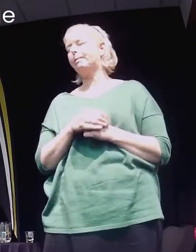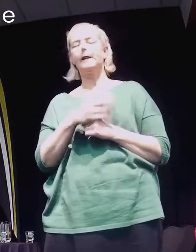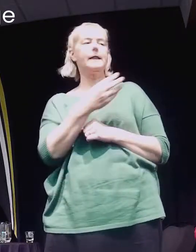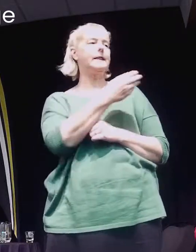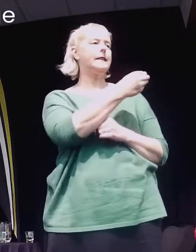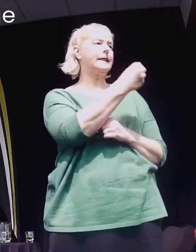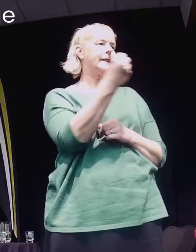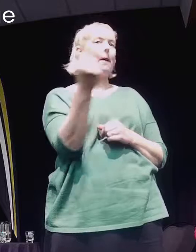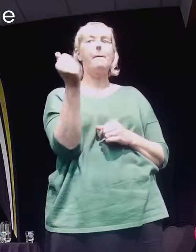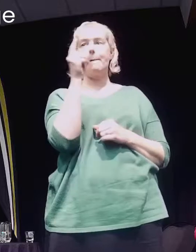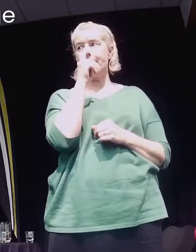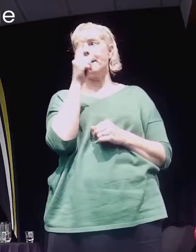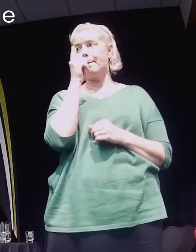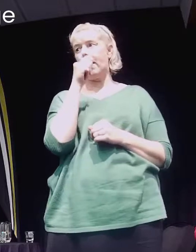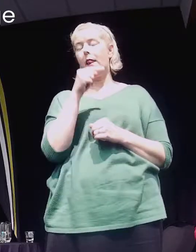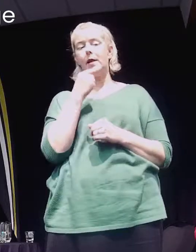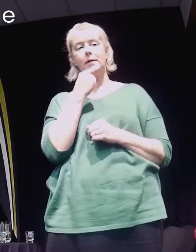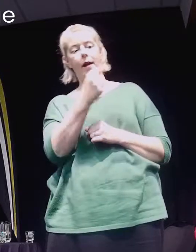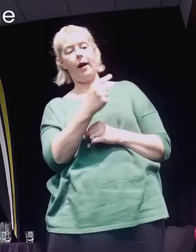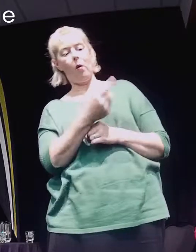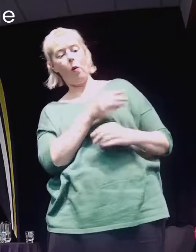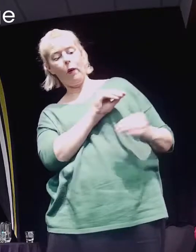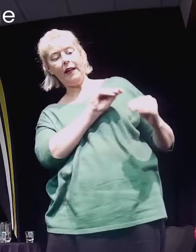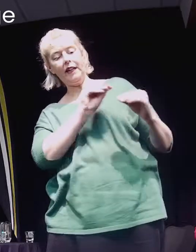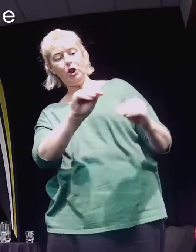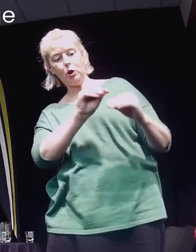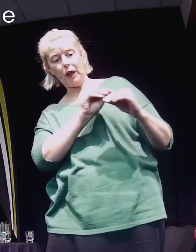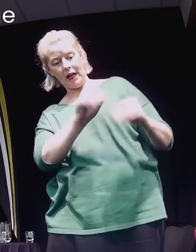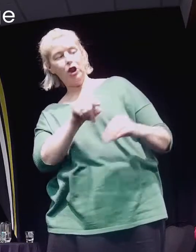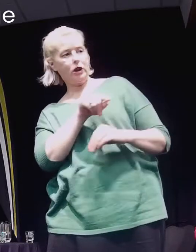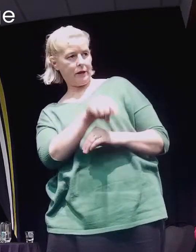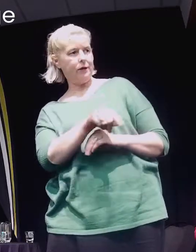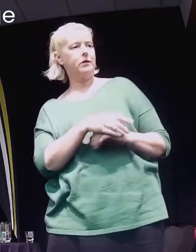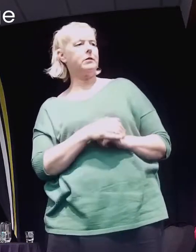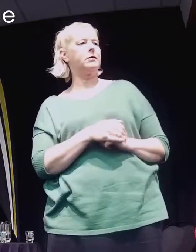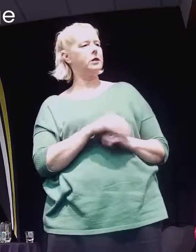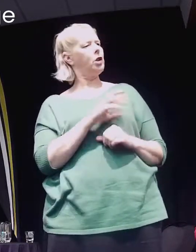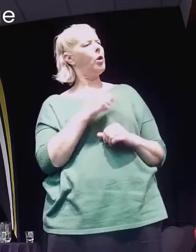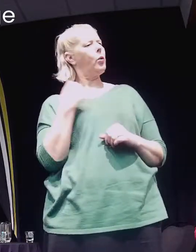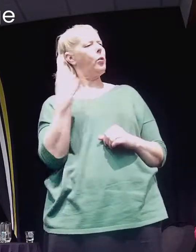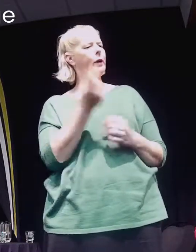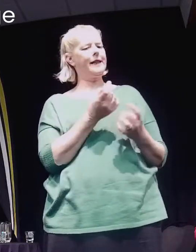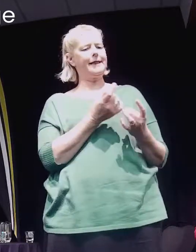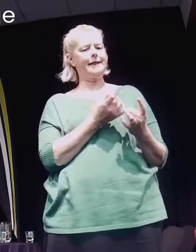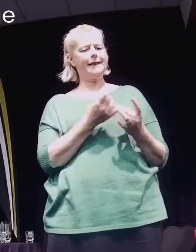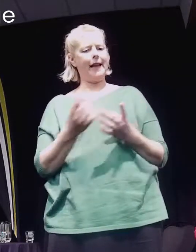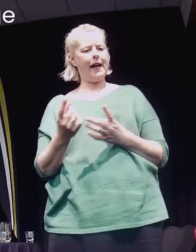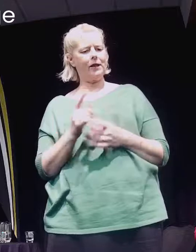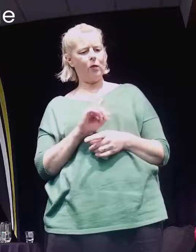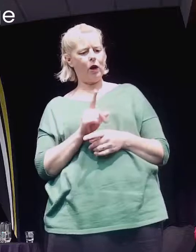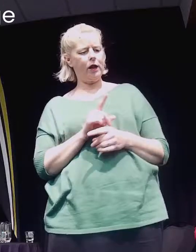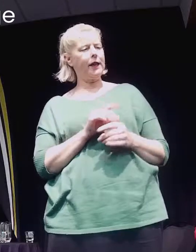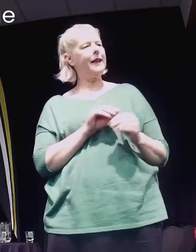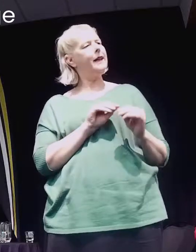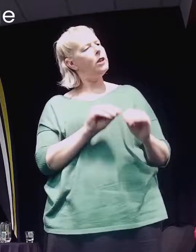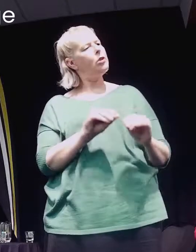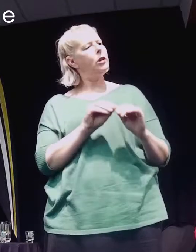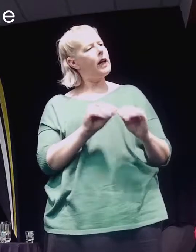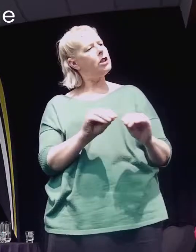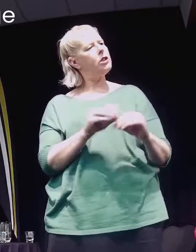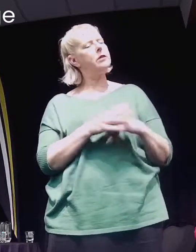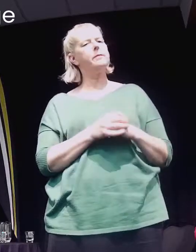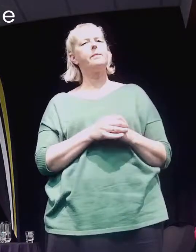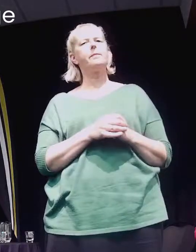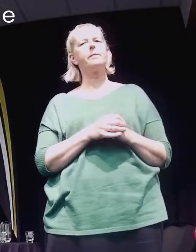room. He said that education, we started by seat belt. The person is here listening to me.